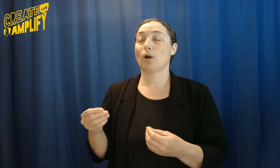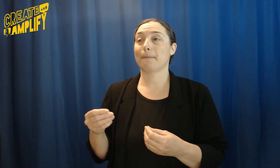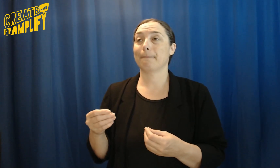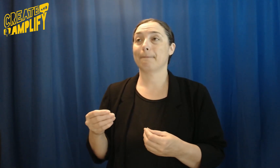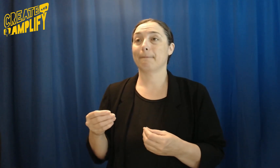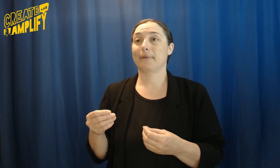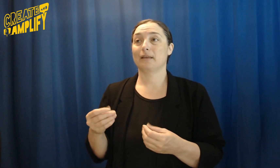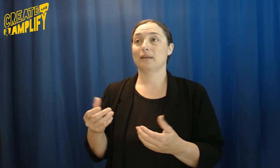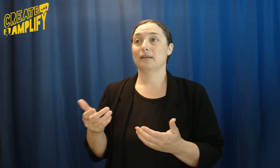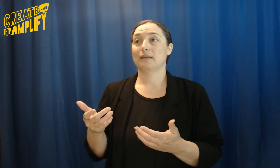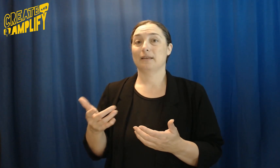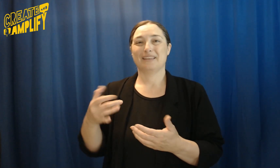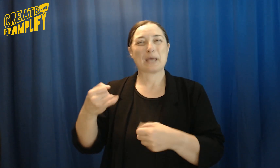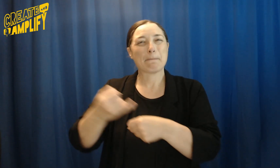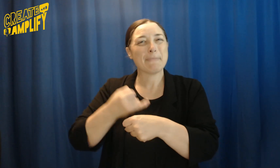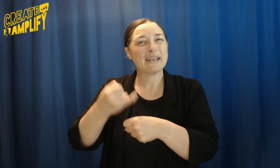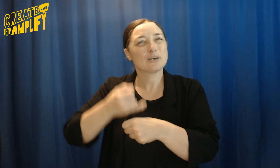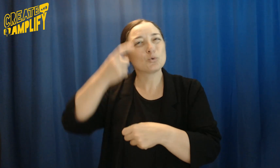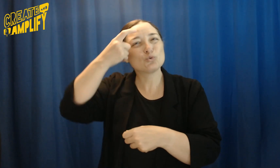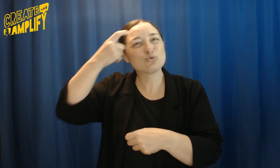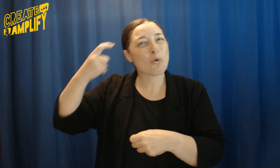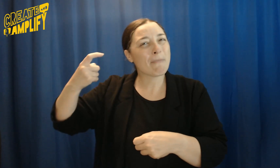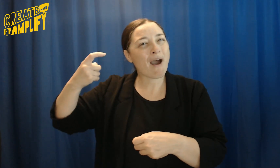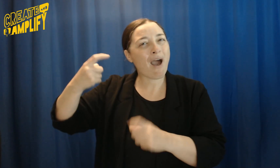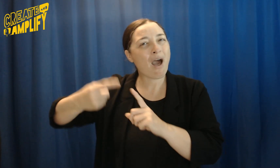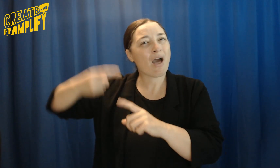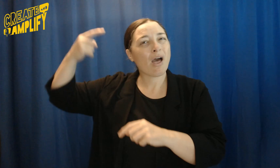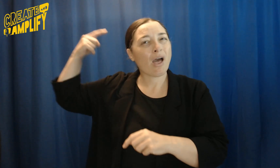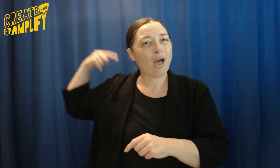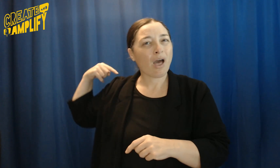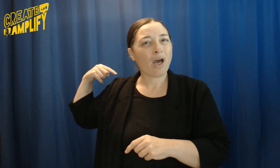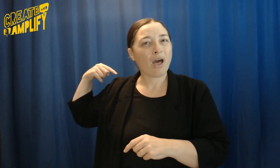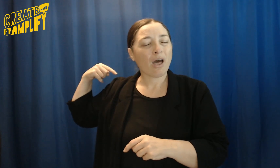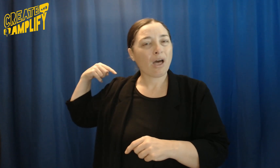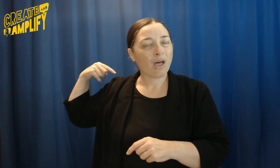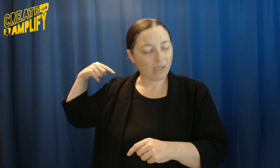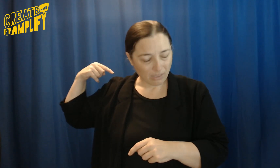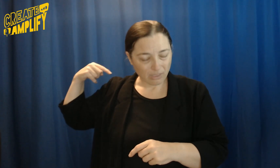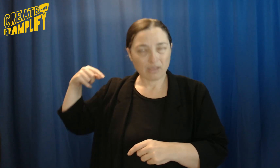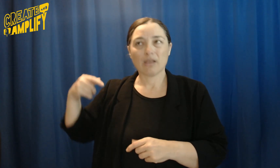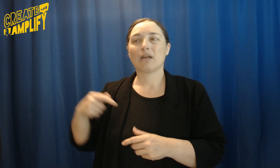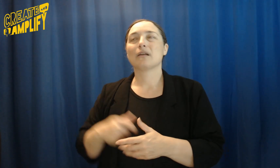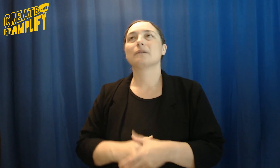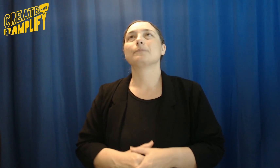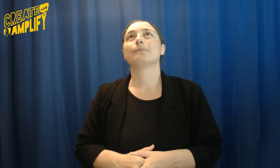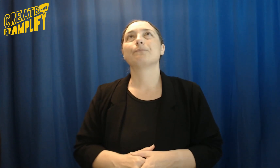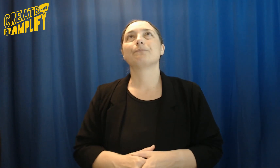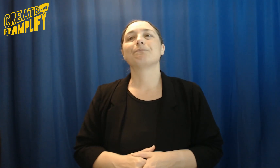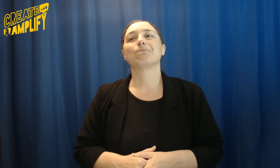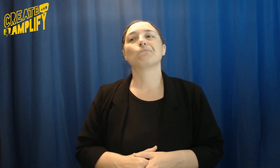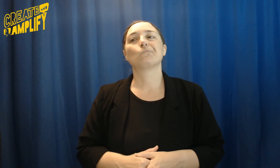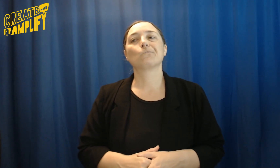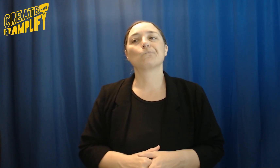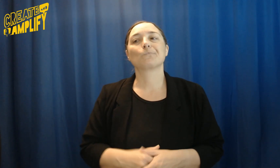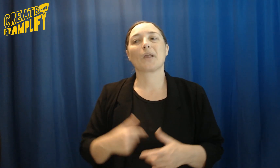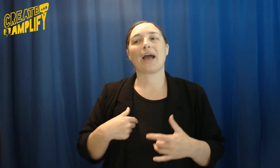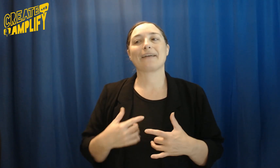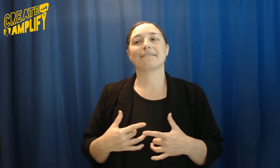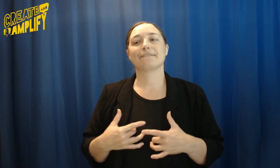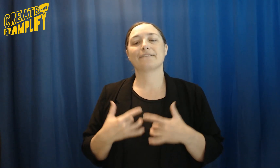medical trauma that felt like it was happening now but wasn't. And I felt much better by the